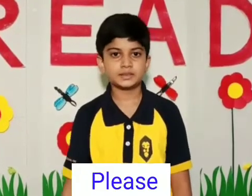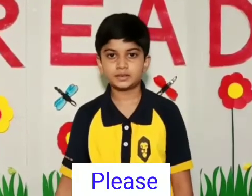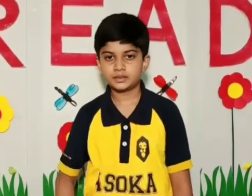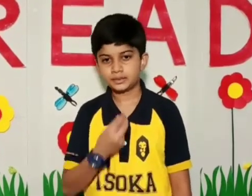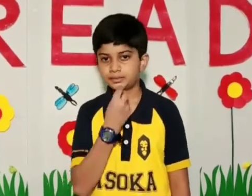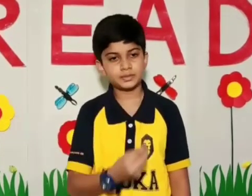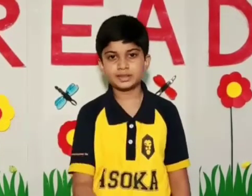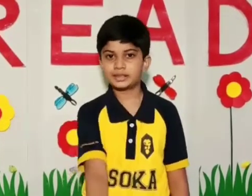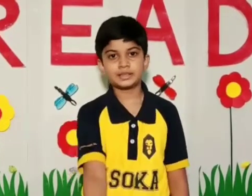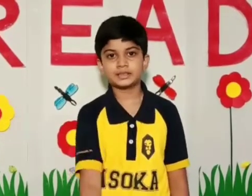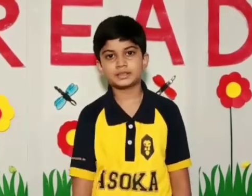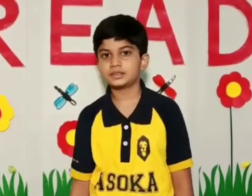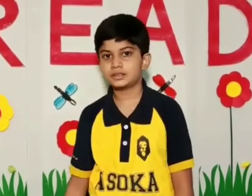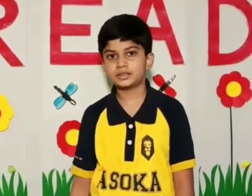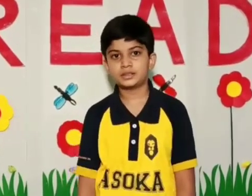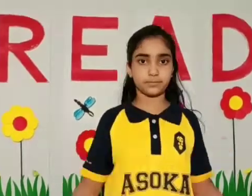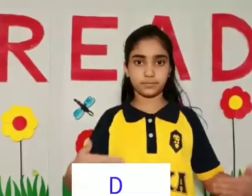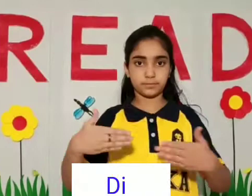Please, please.